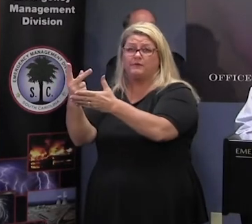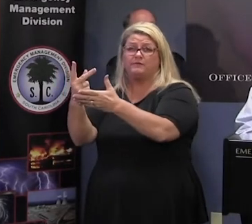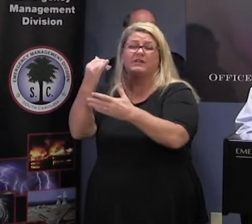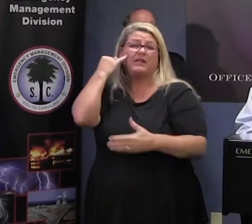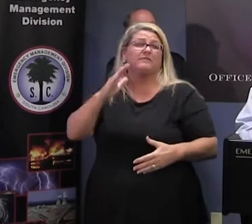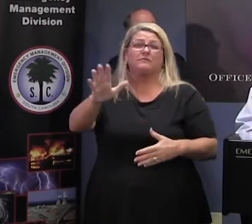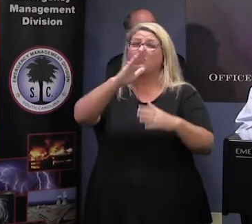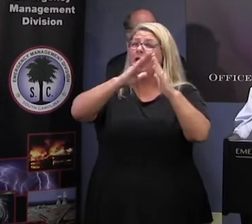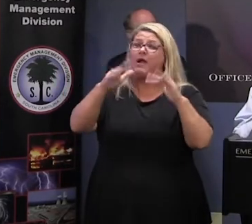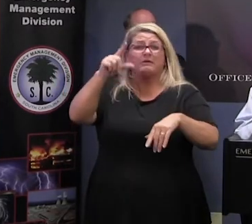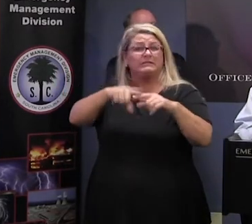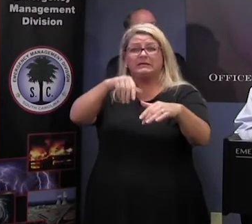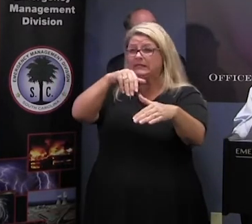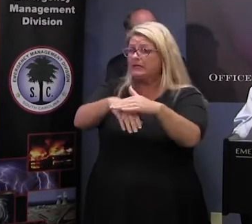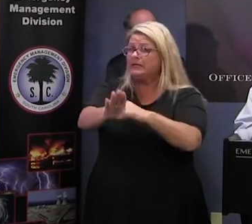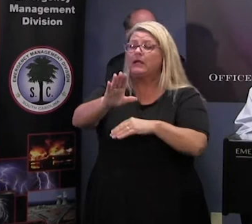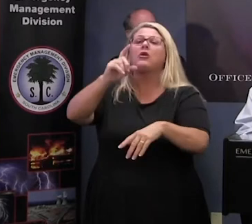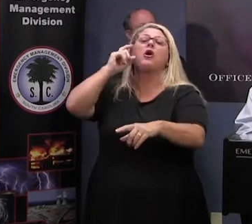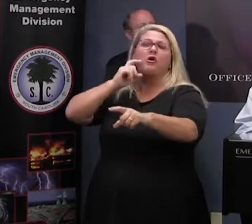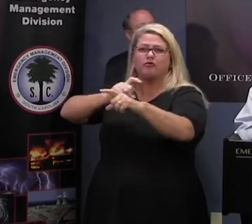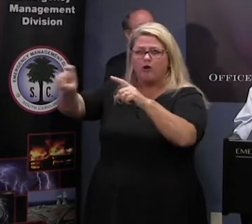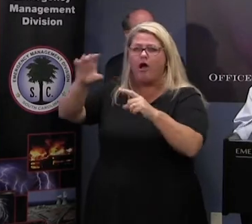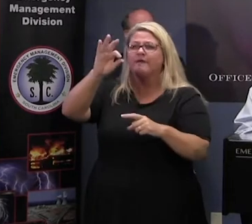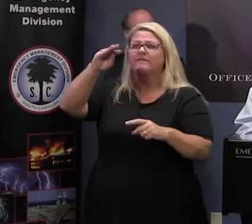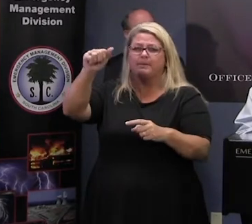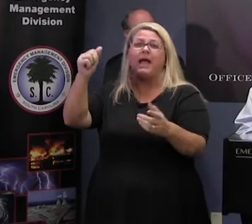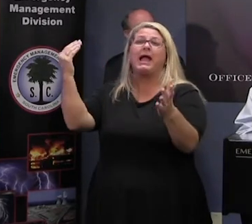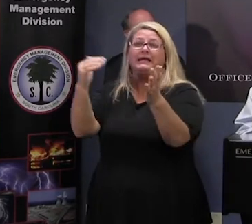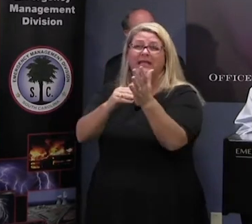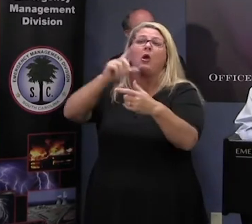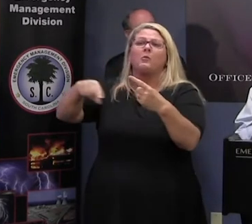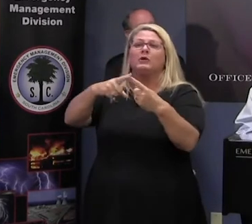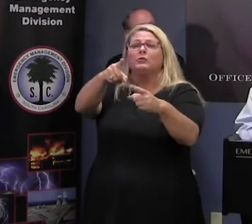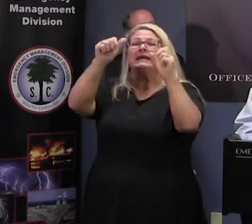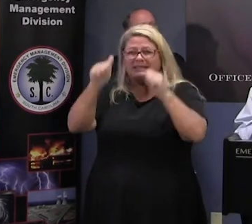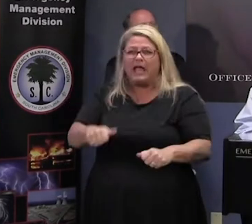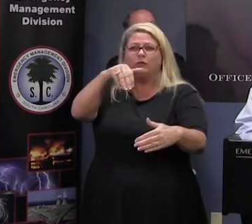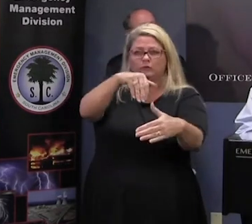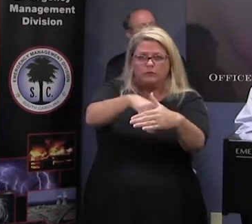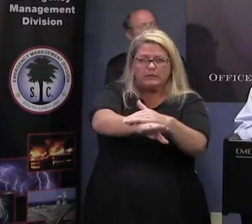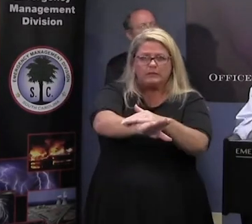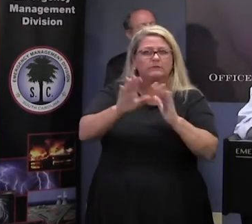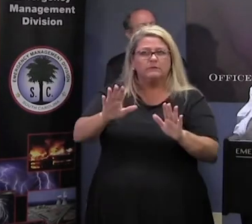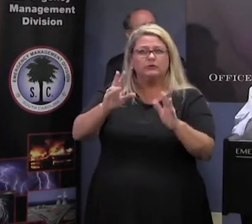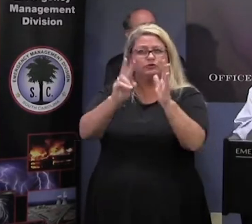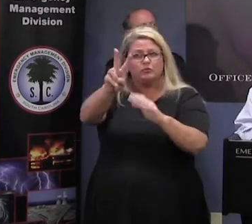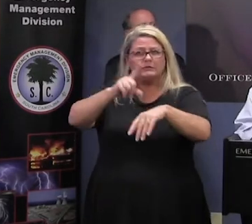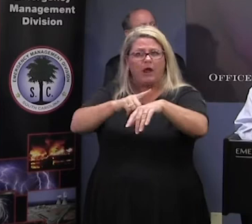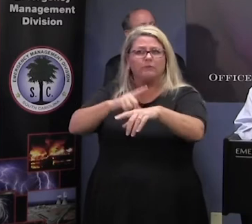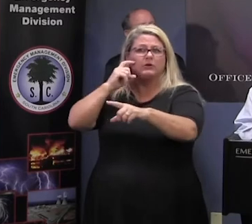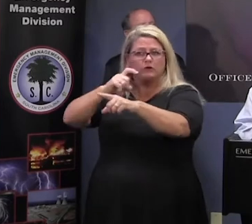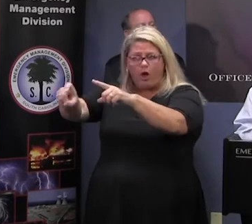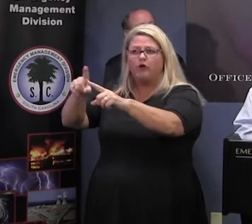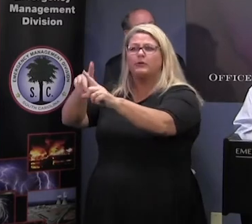dwelling is inaccessible, they need to call FEMA again when it becomes accessible. That's a very important step, and request that